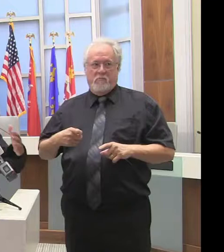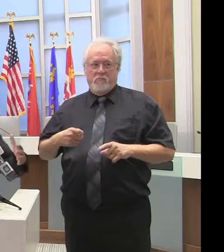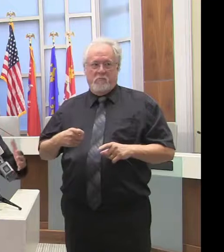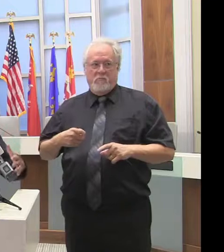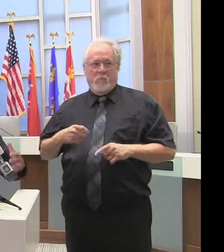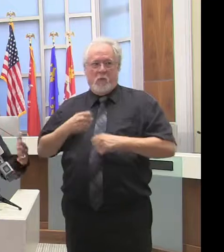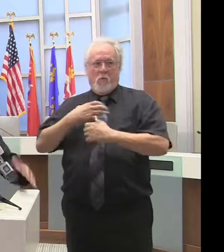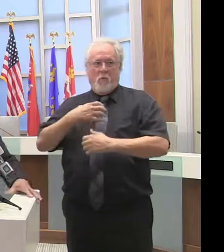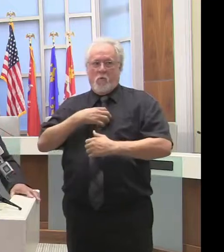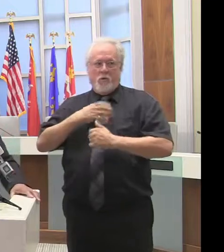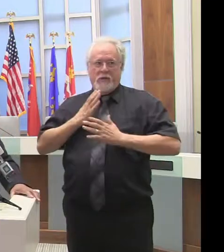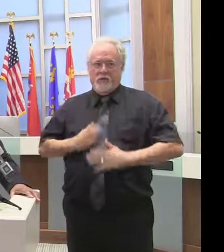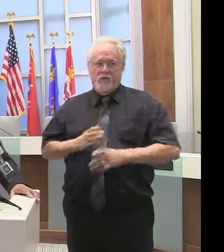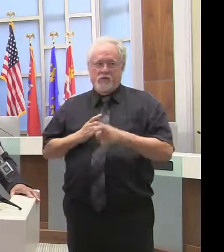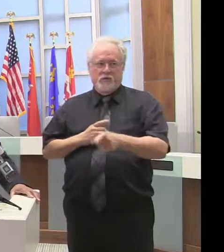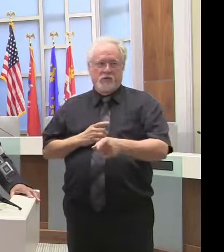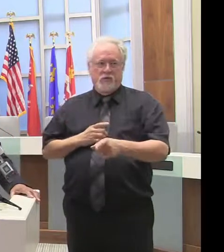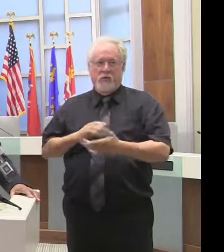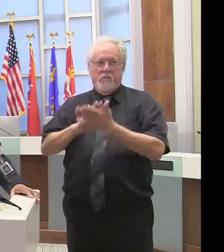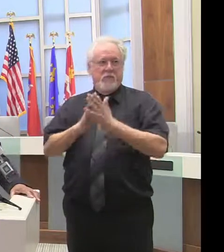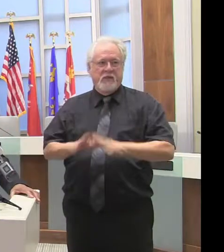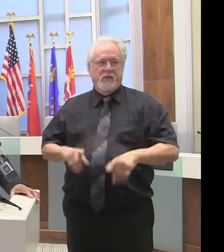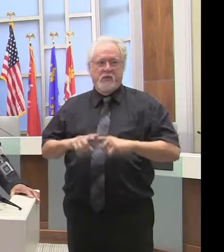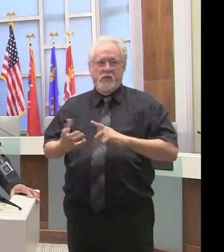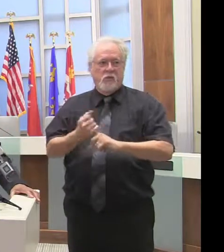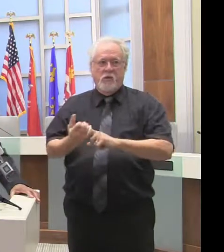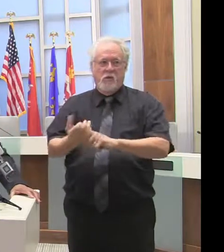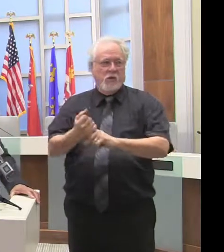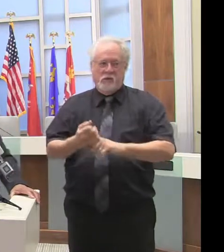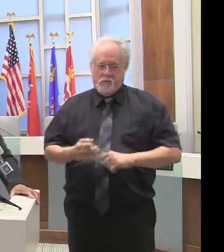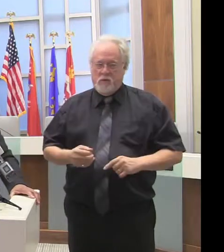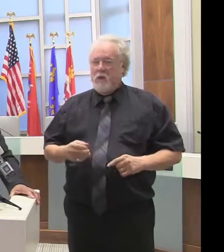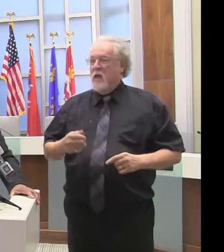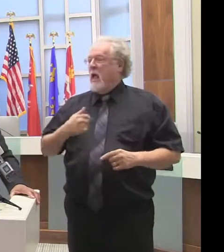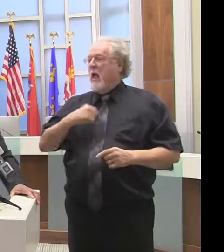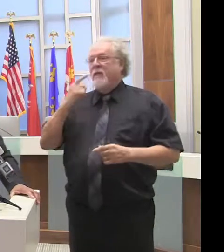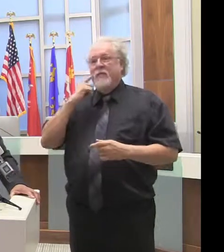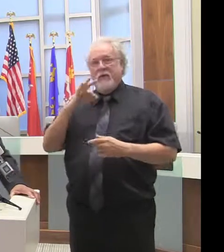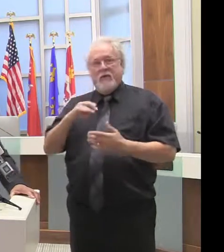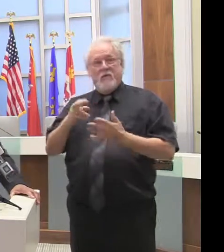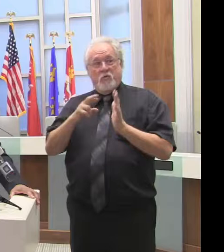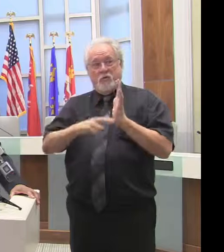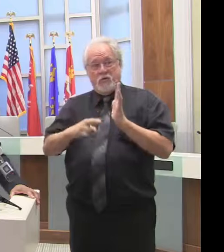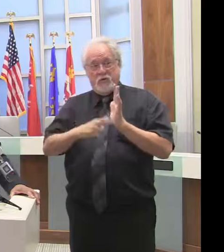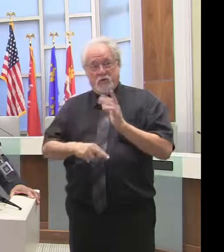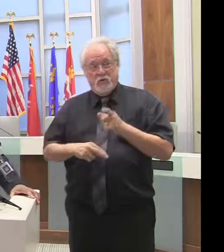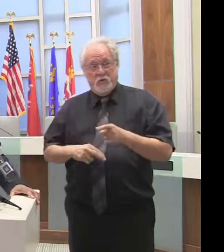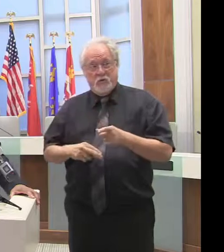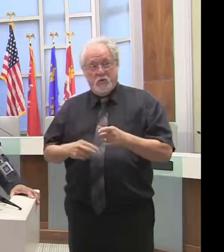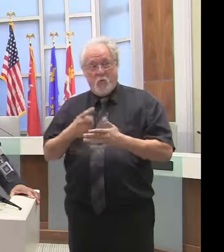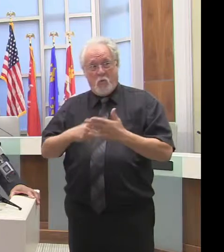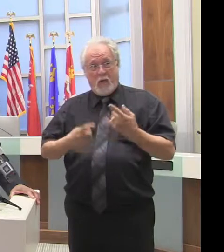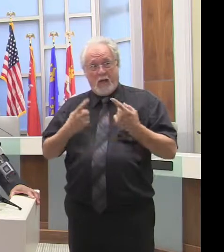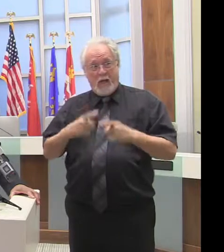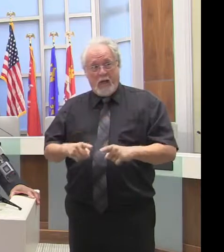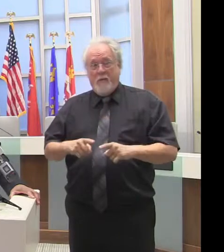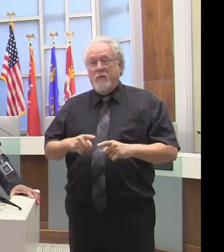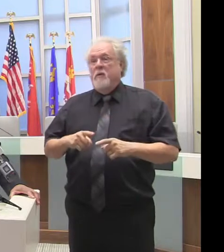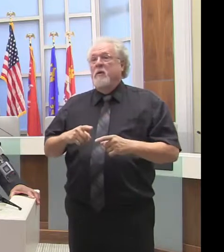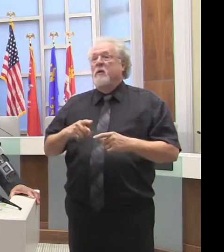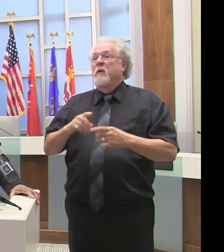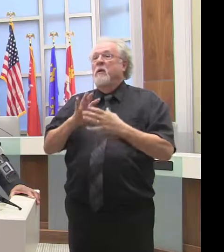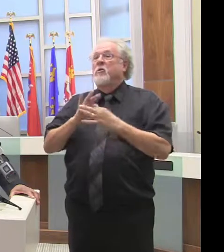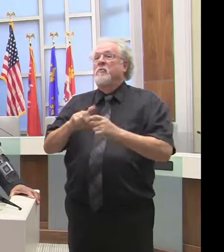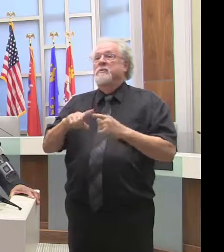have protesters who are protesting peacefully to be arrested. I think if you research what happened in terms